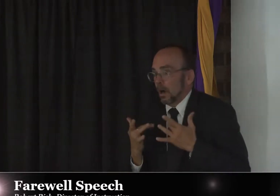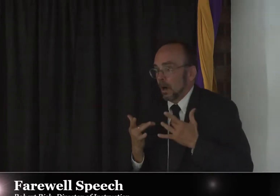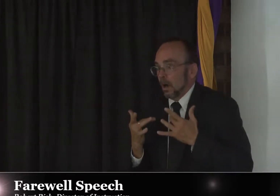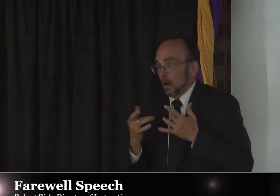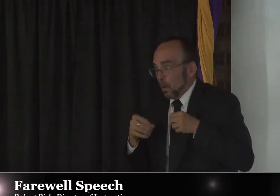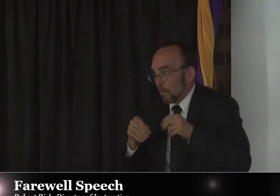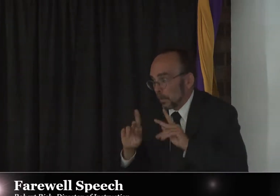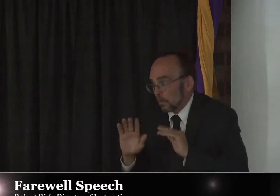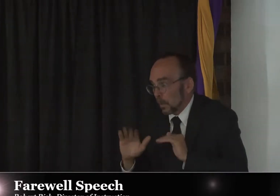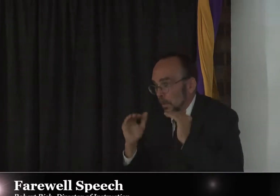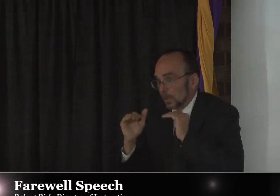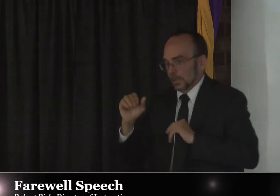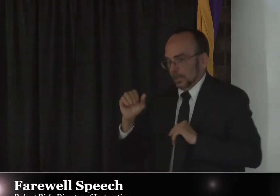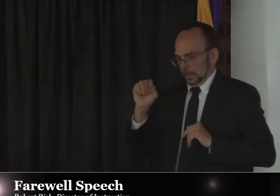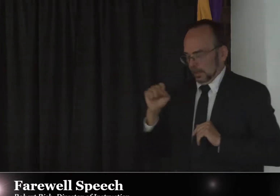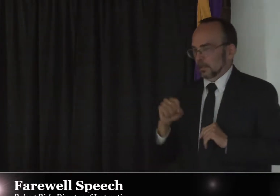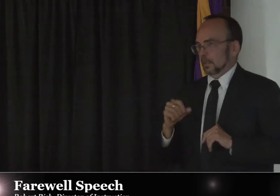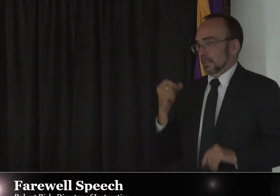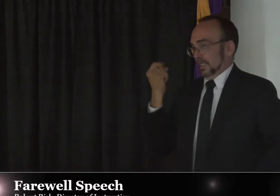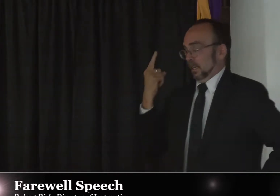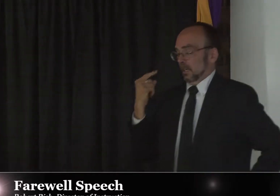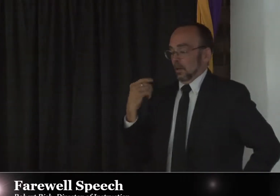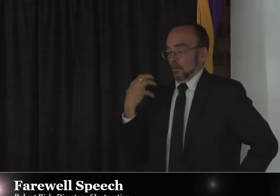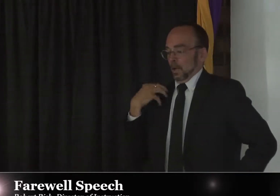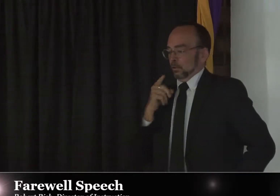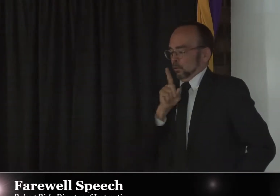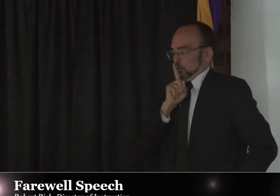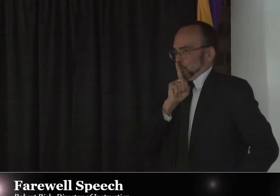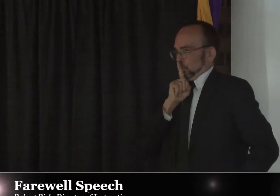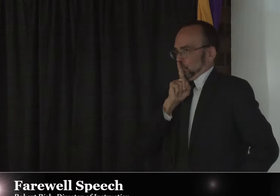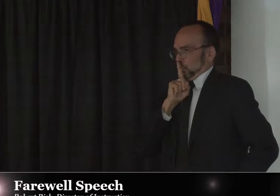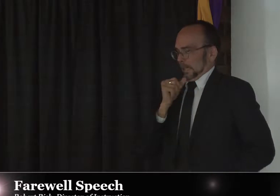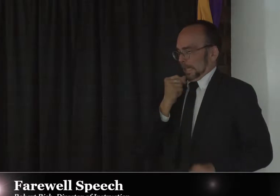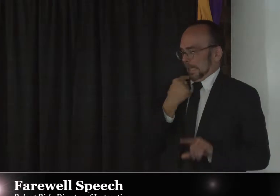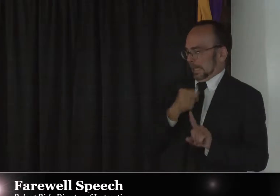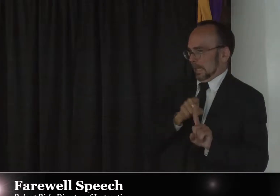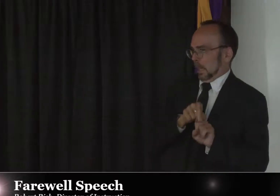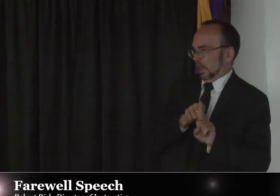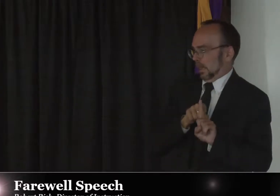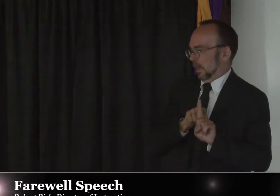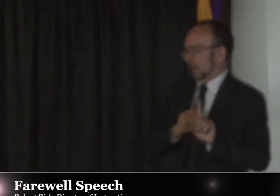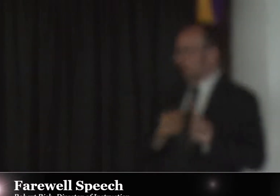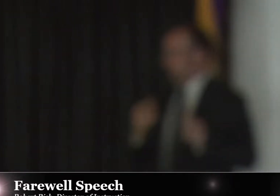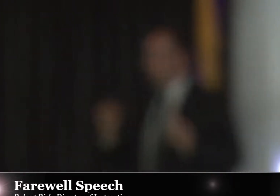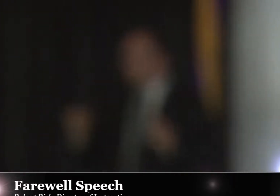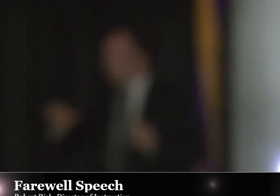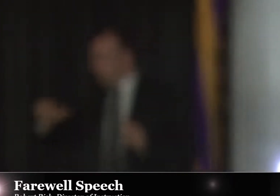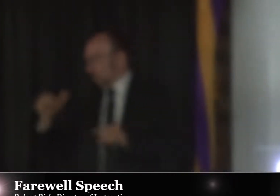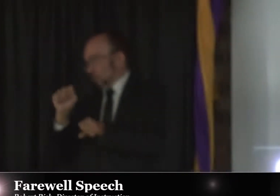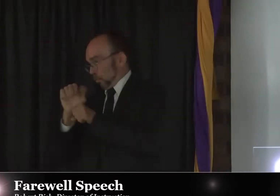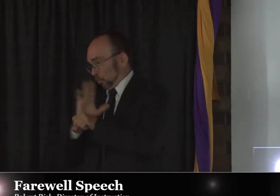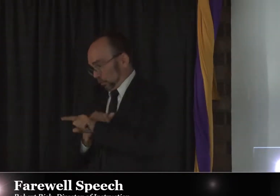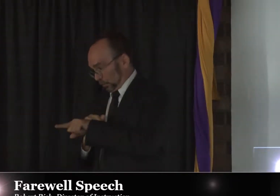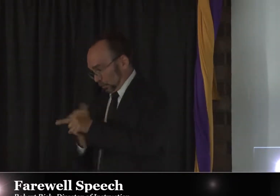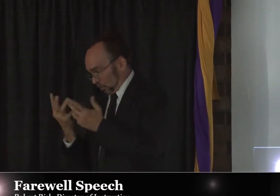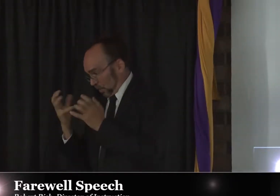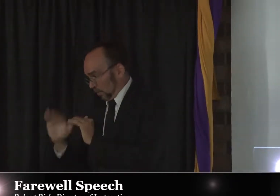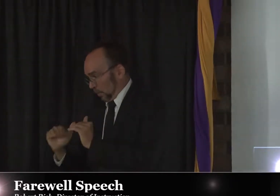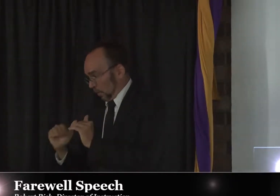got excited, sure, an opportunity for promotion. But the boss didn't tell me about, to